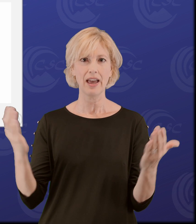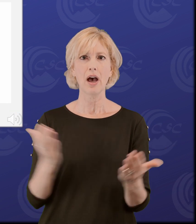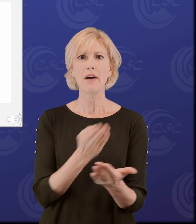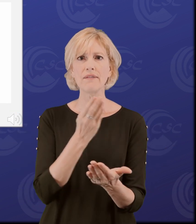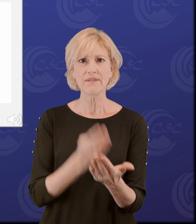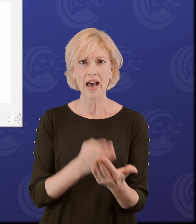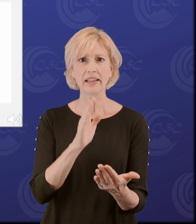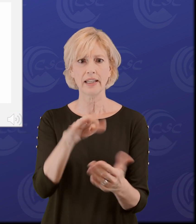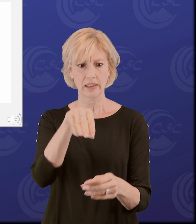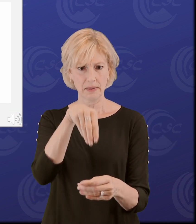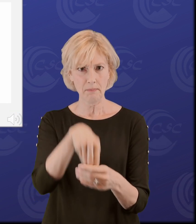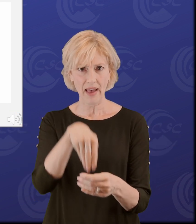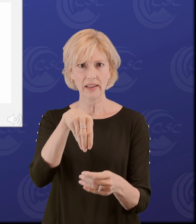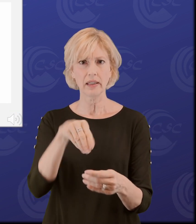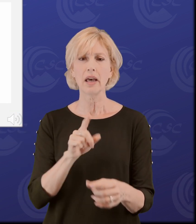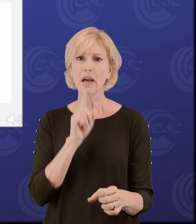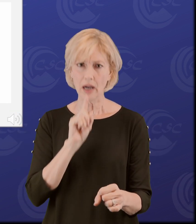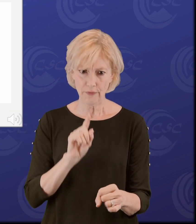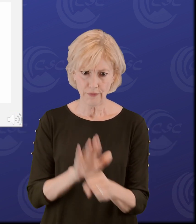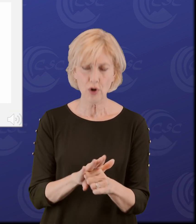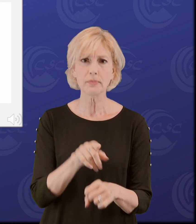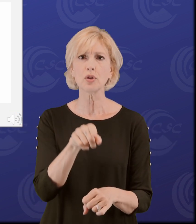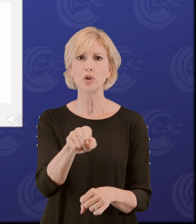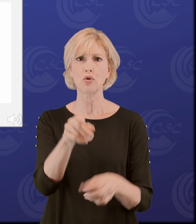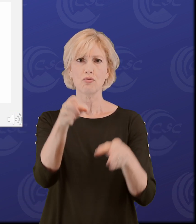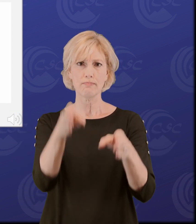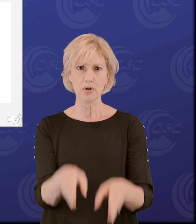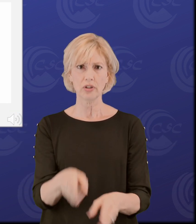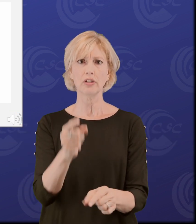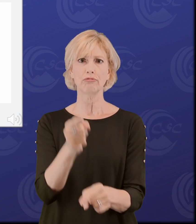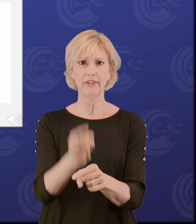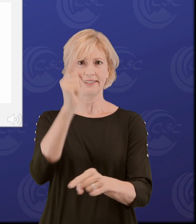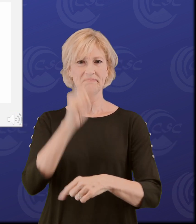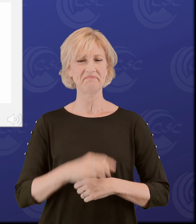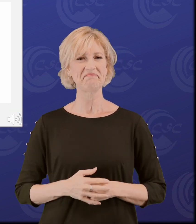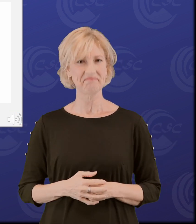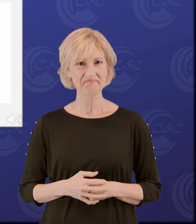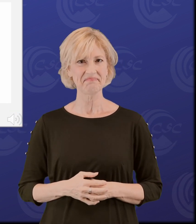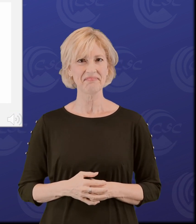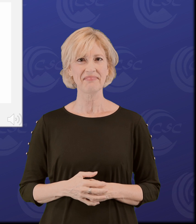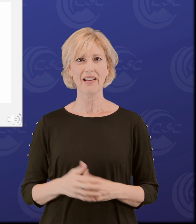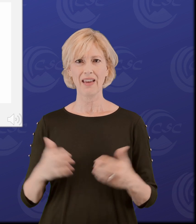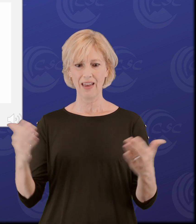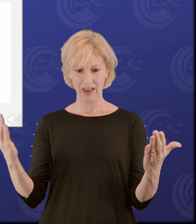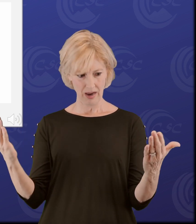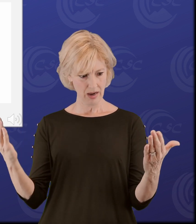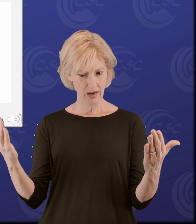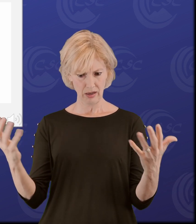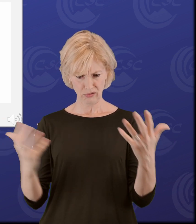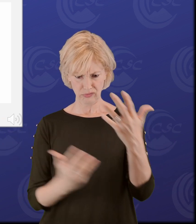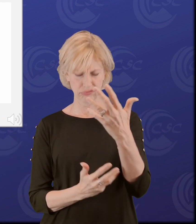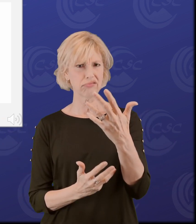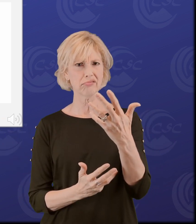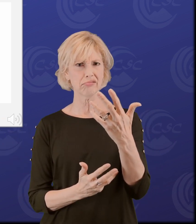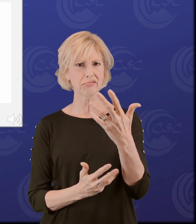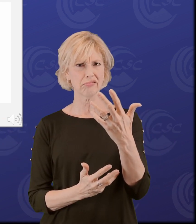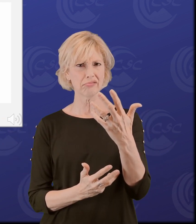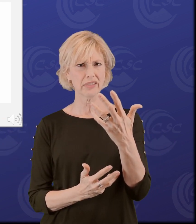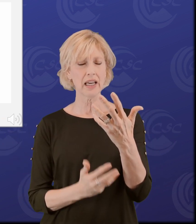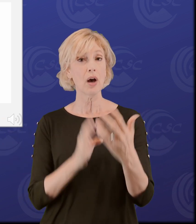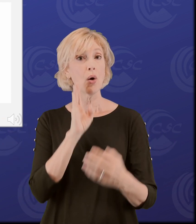the signature on the envelope does not match, you'll be notified and given up to 5 business days after the election to resolve the